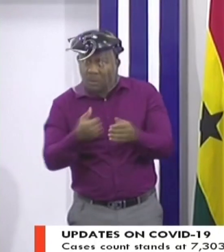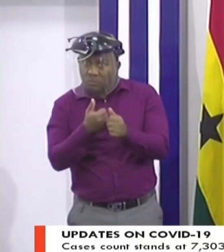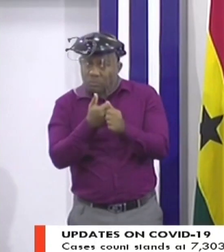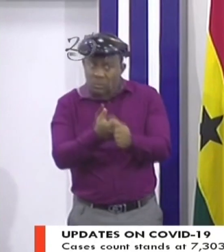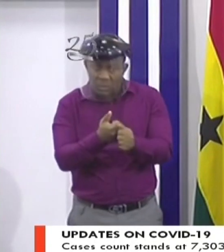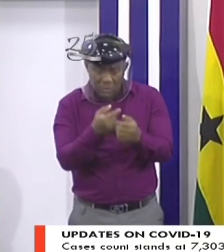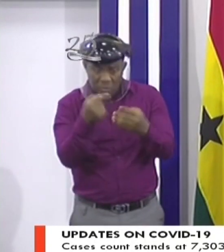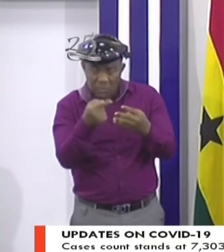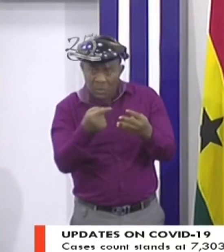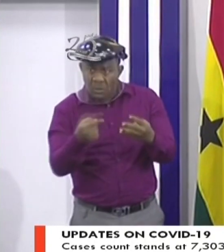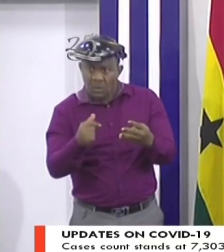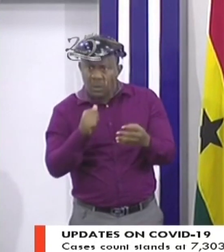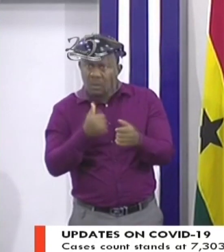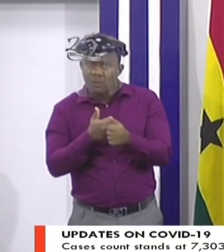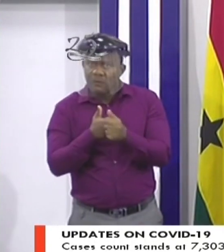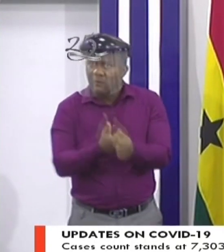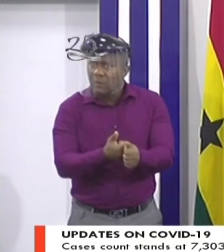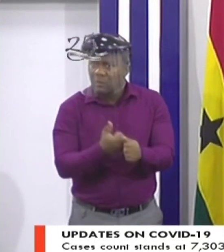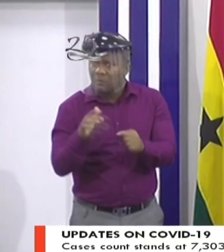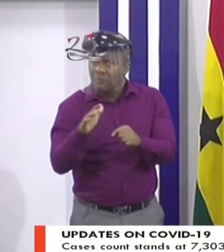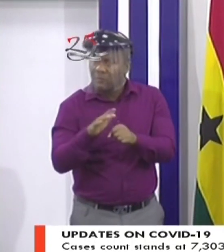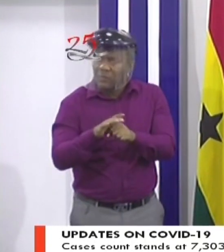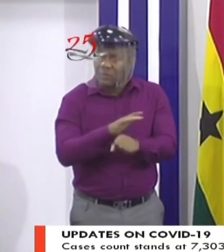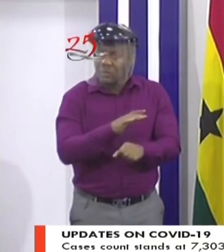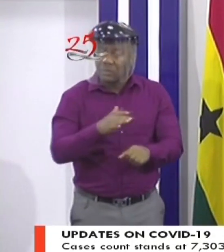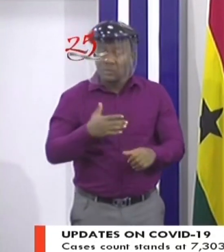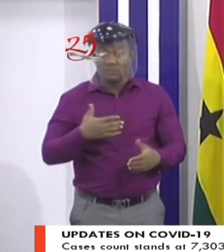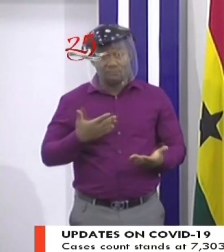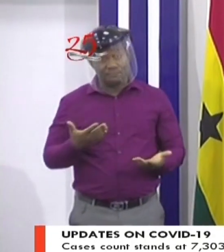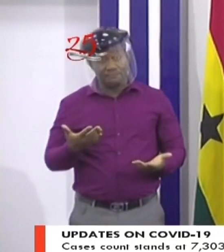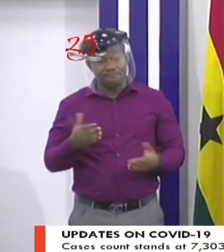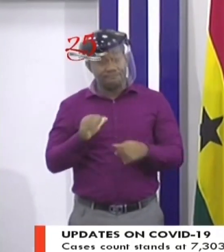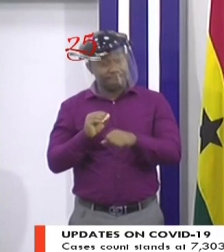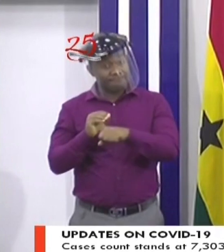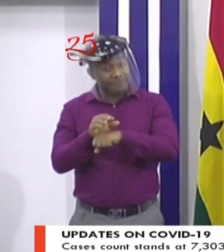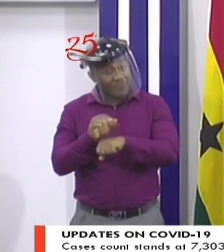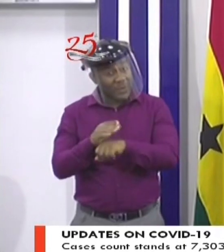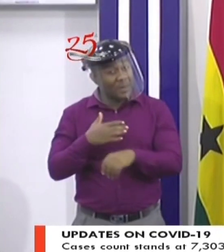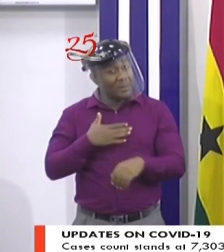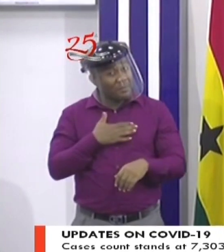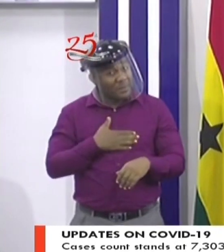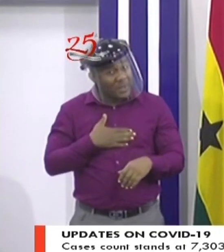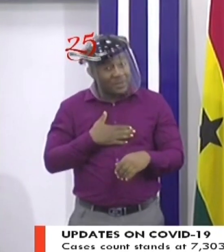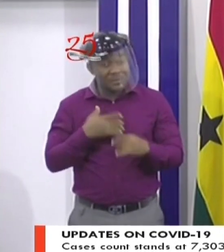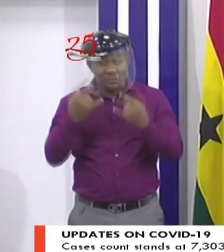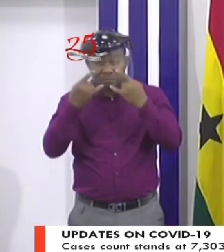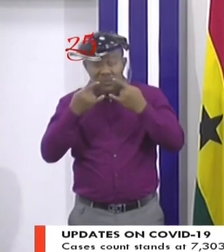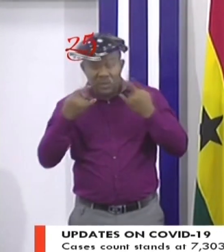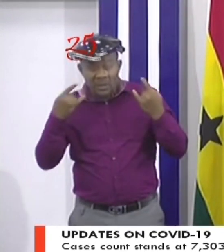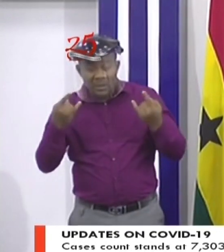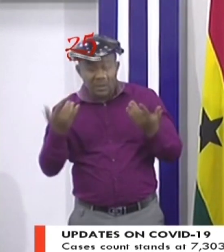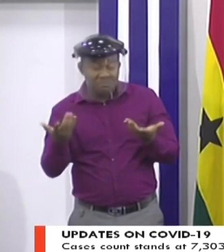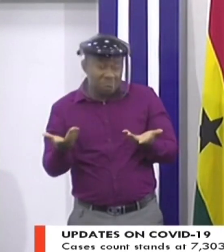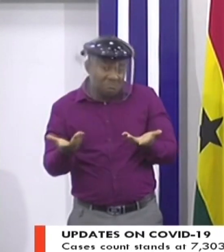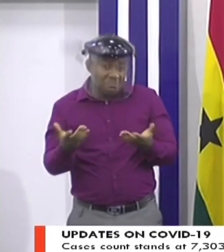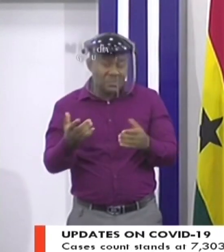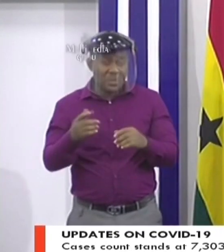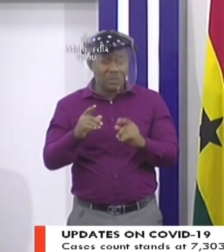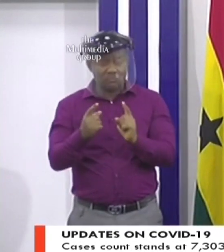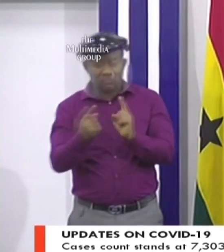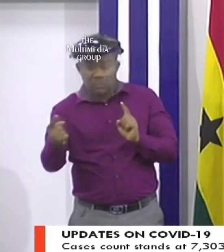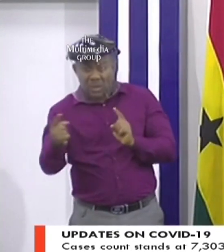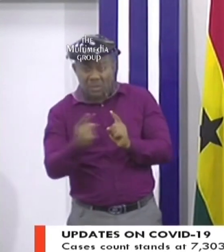etiquettes is not as maximum as possible. So the advice is that let's adhere to these